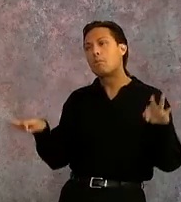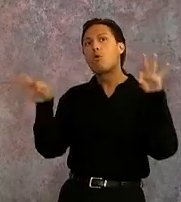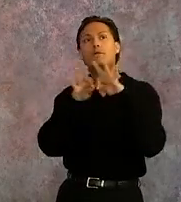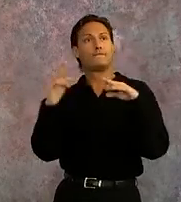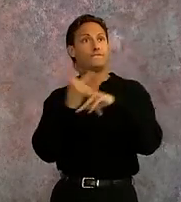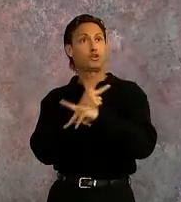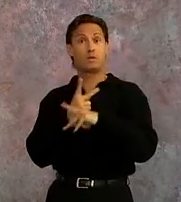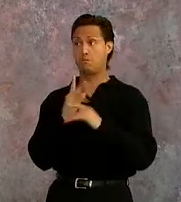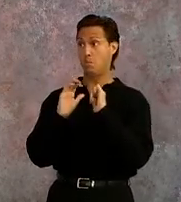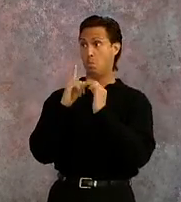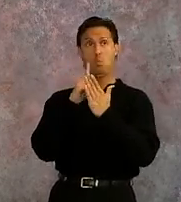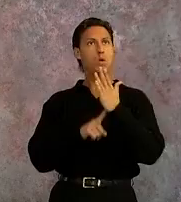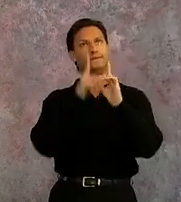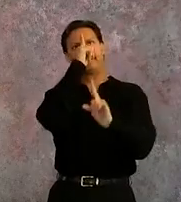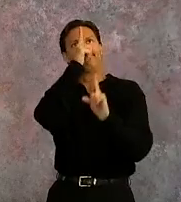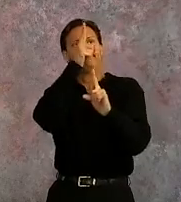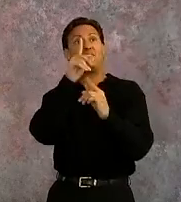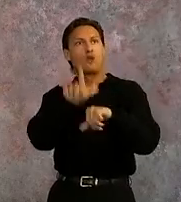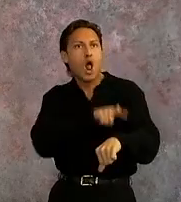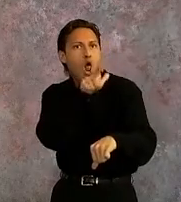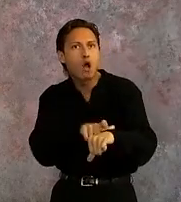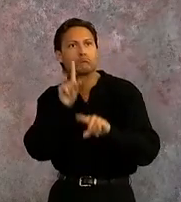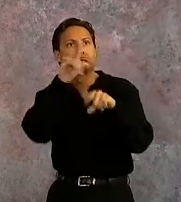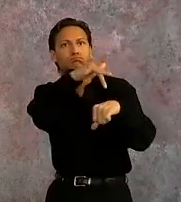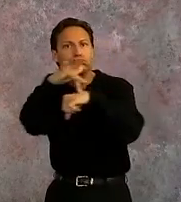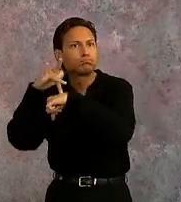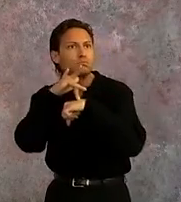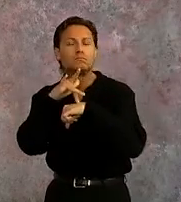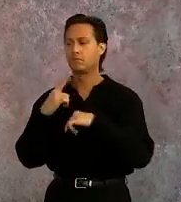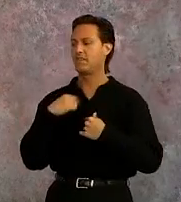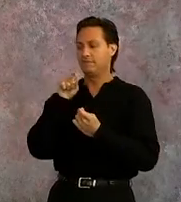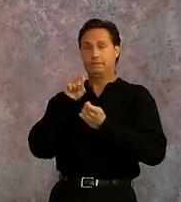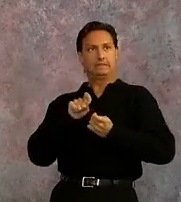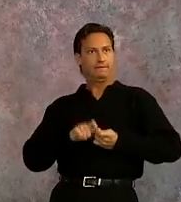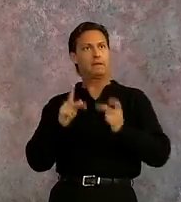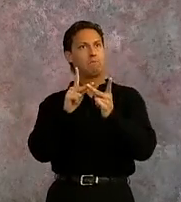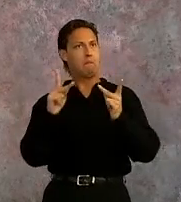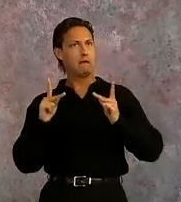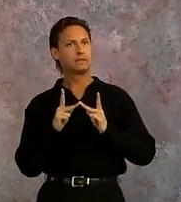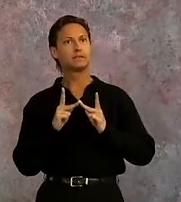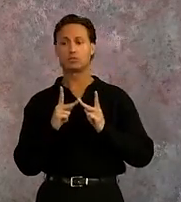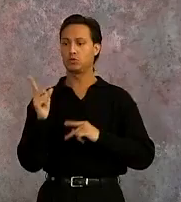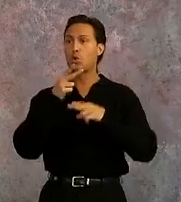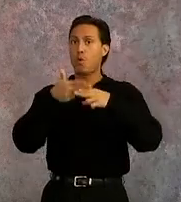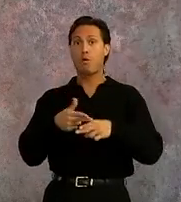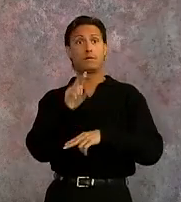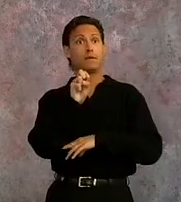long you intend to stay out. There are designated points of travel where you have an entry point that you